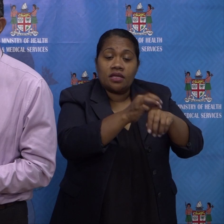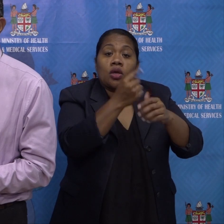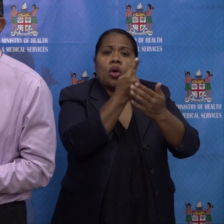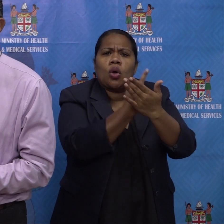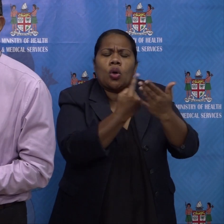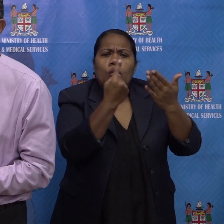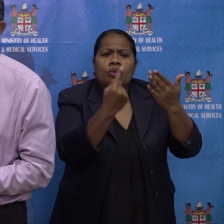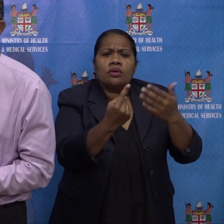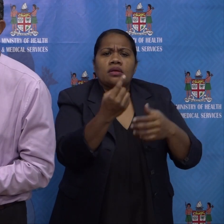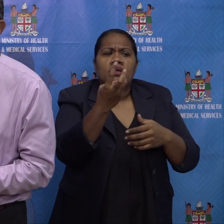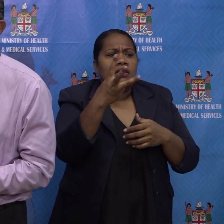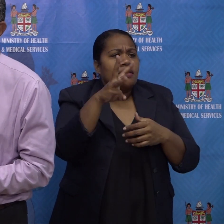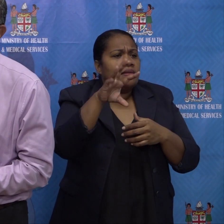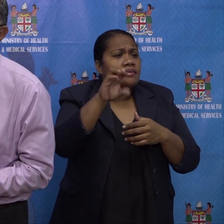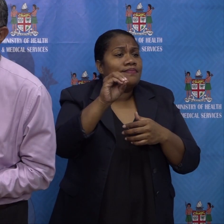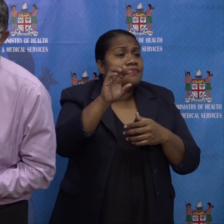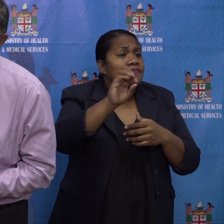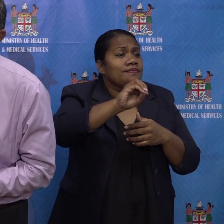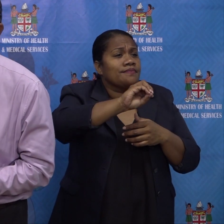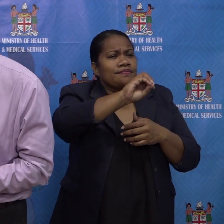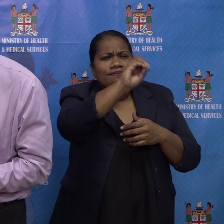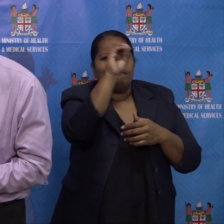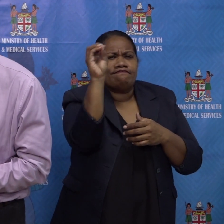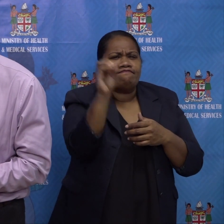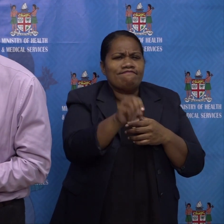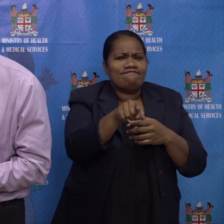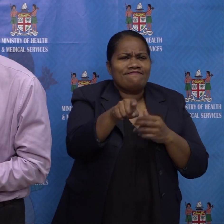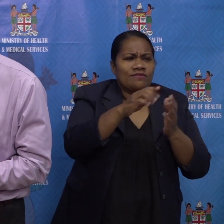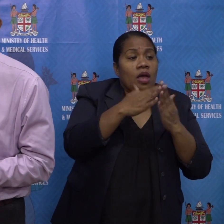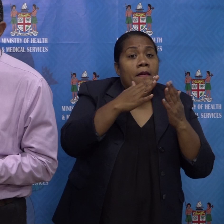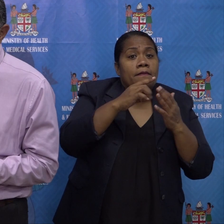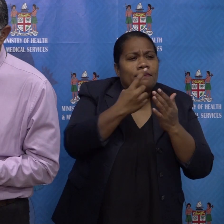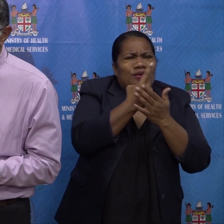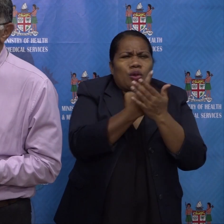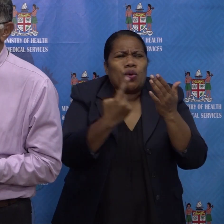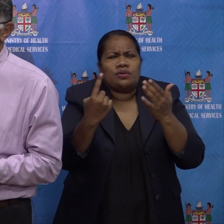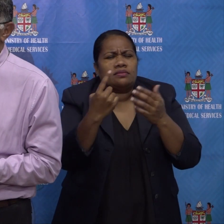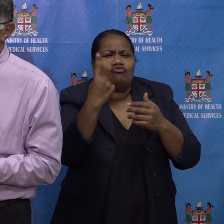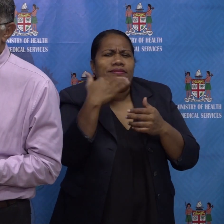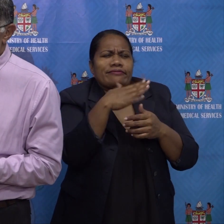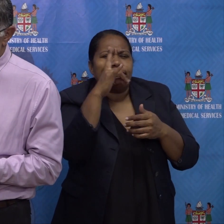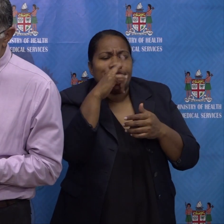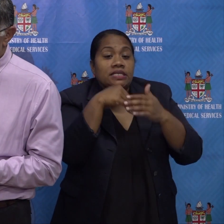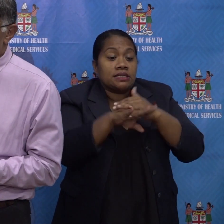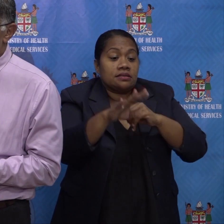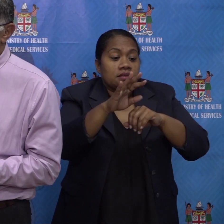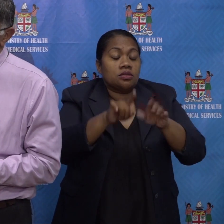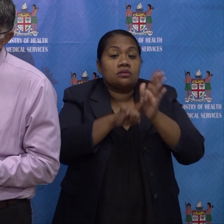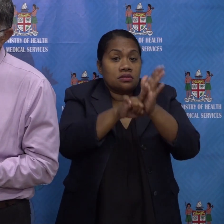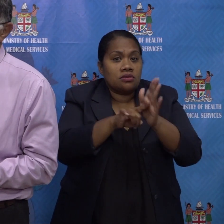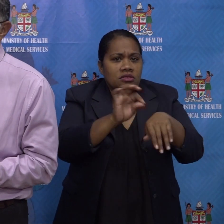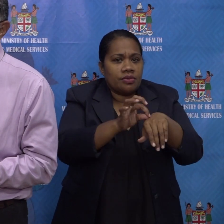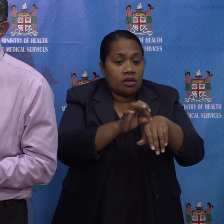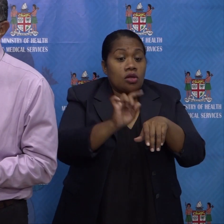30% bed occupancy. There's only about 100 people in Lota Hospital. So we do what we want to do is have enough